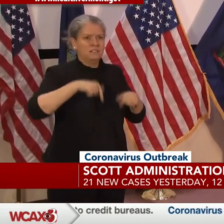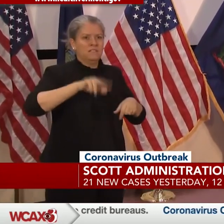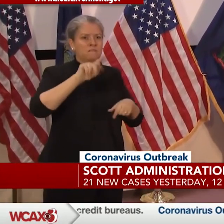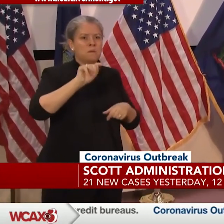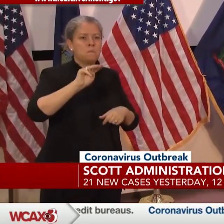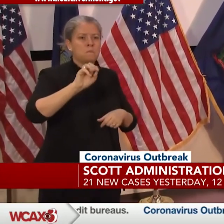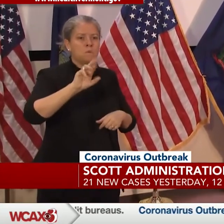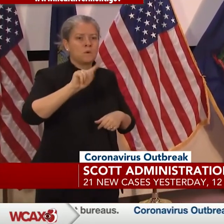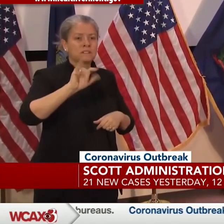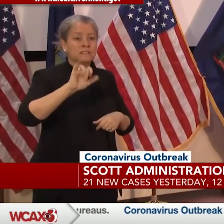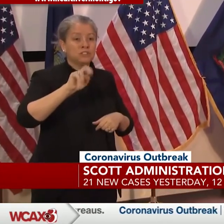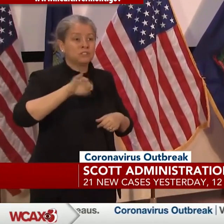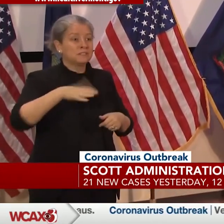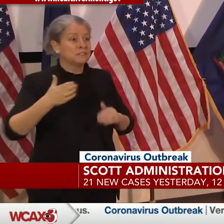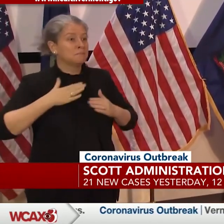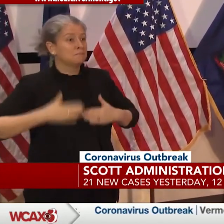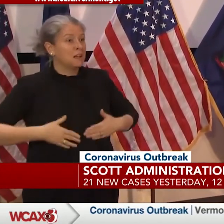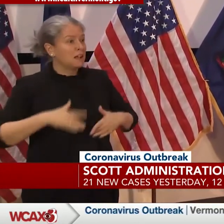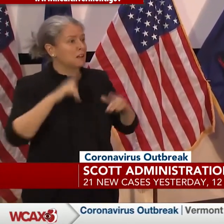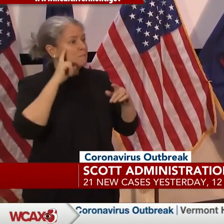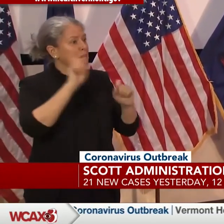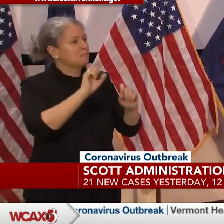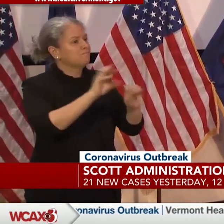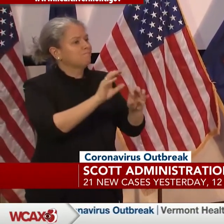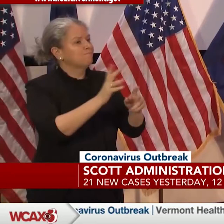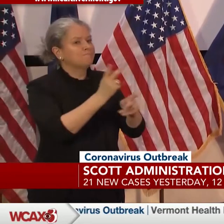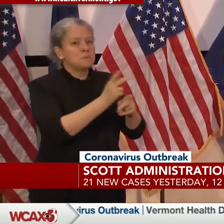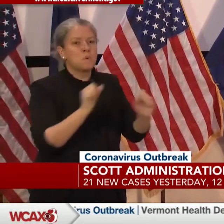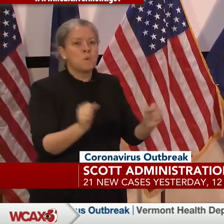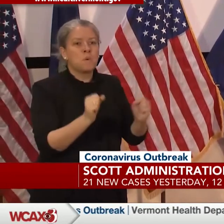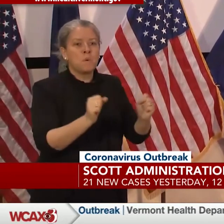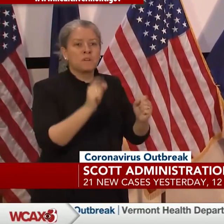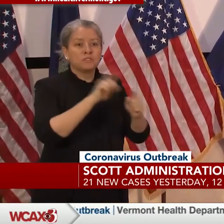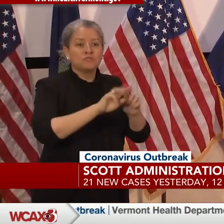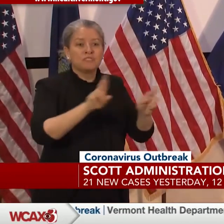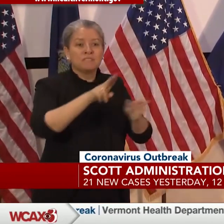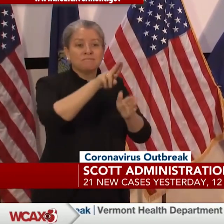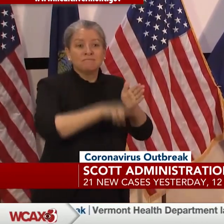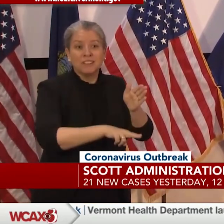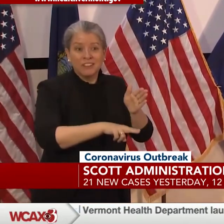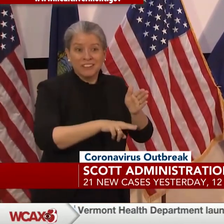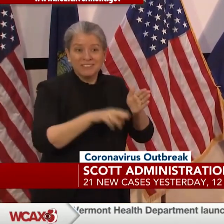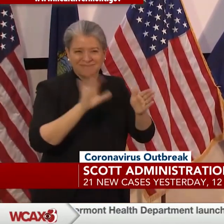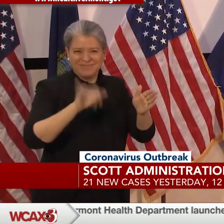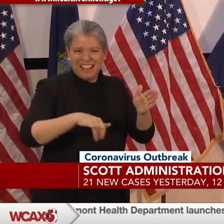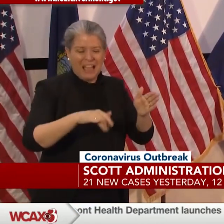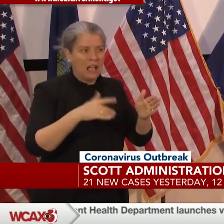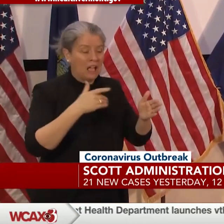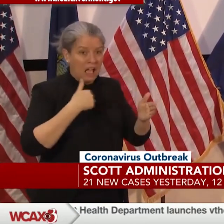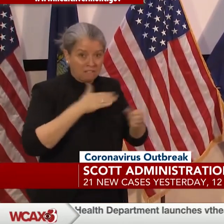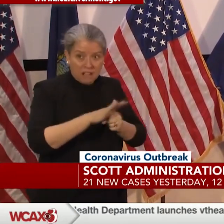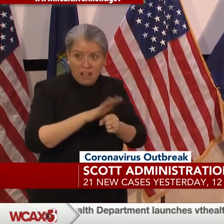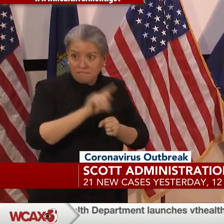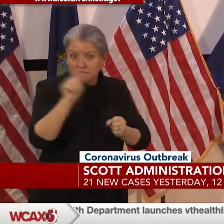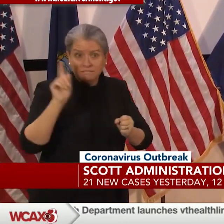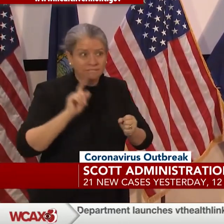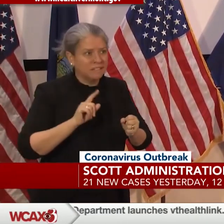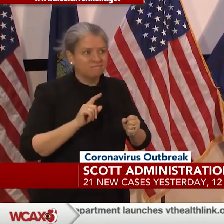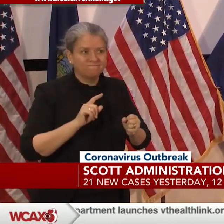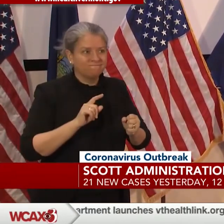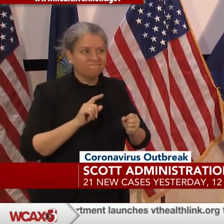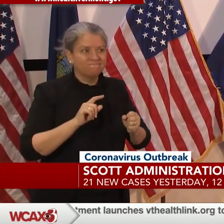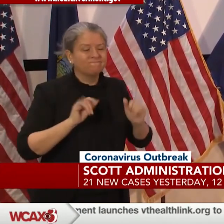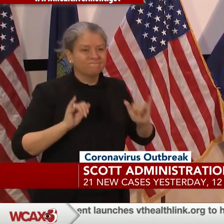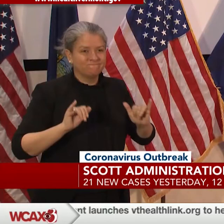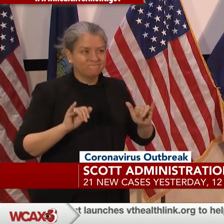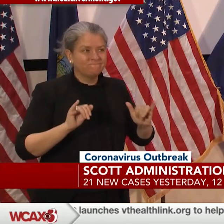Vermont, we have to be prepared for most anything, and we'll be strategically placing those around the state if it becomes